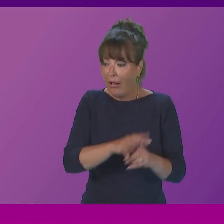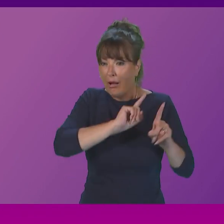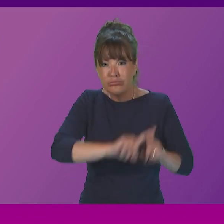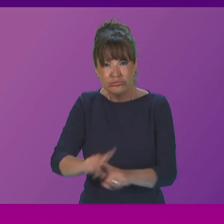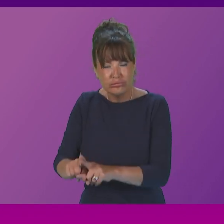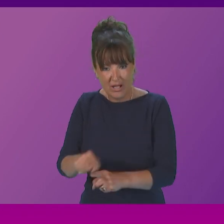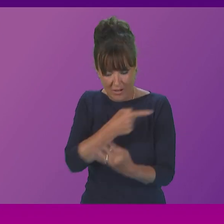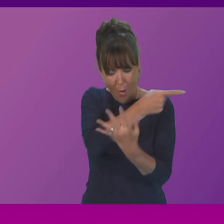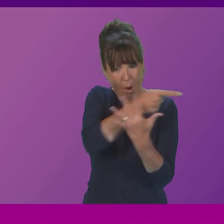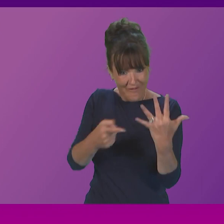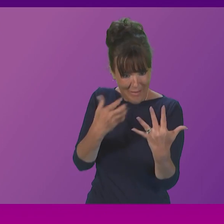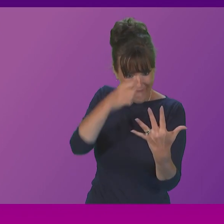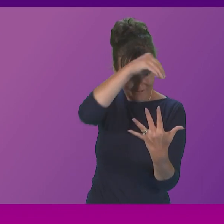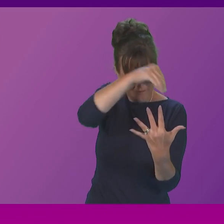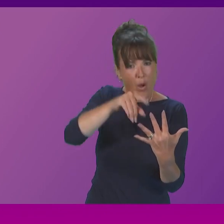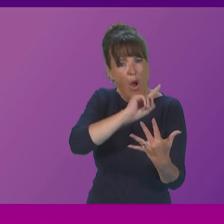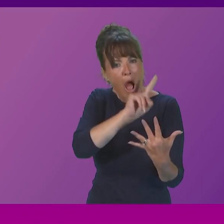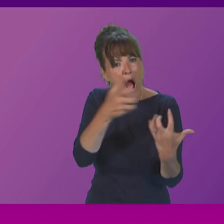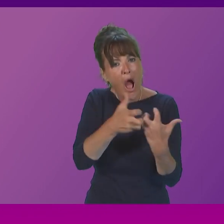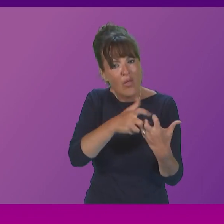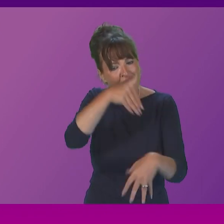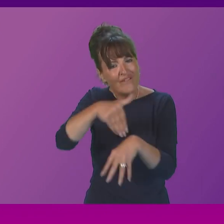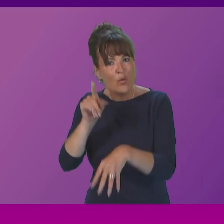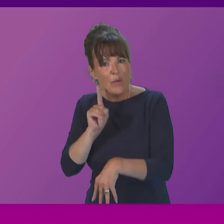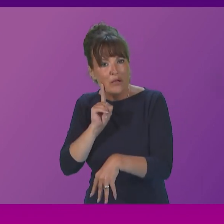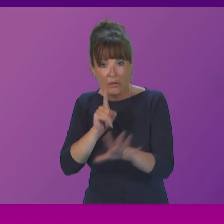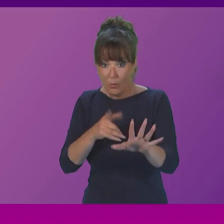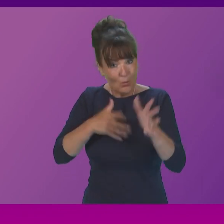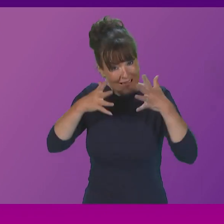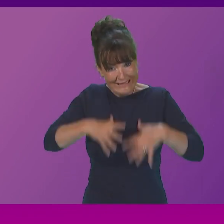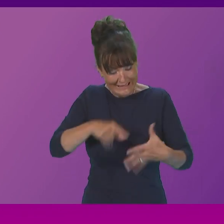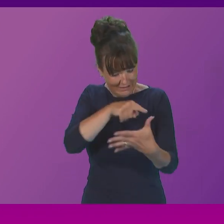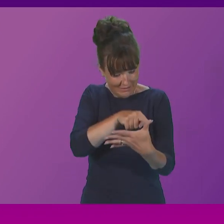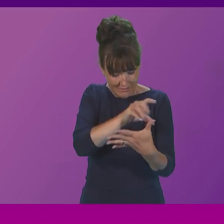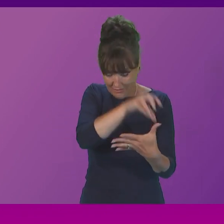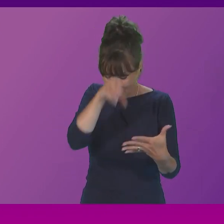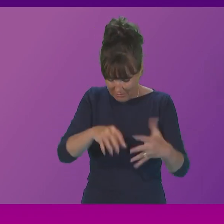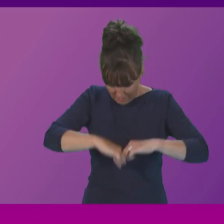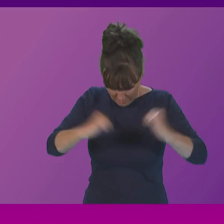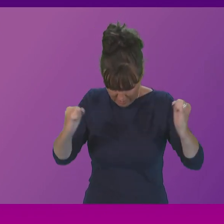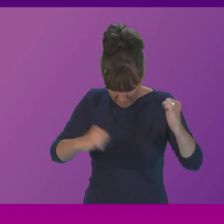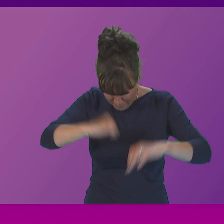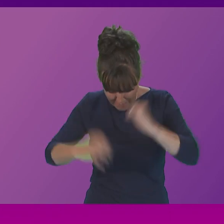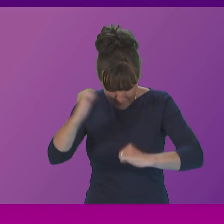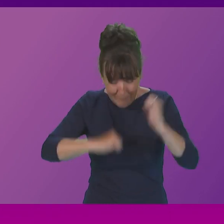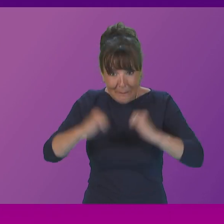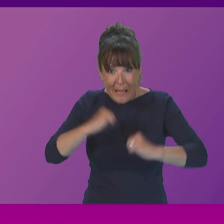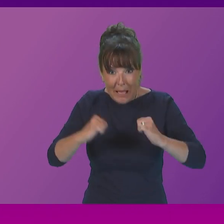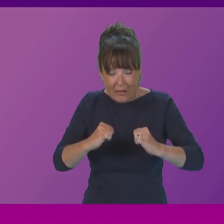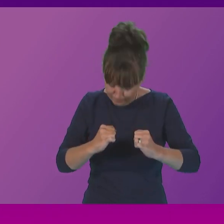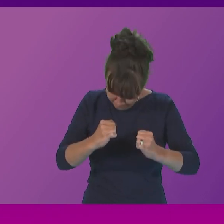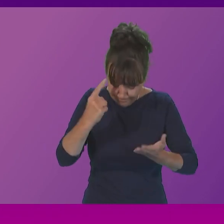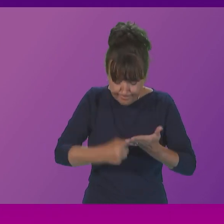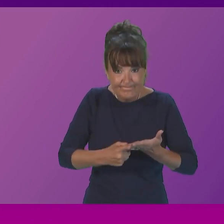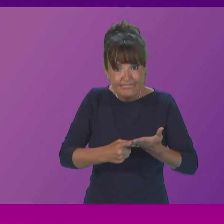create and what consequences that has for women. Until we do that, the fight for representation will be a fight we